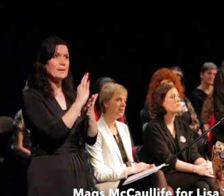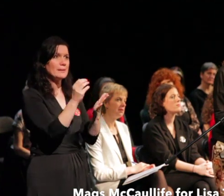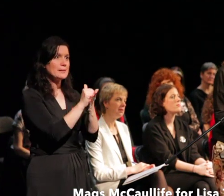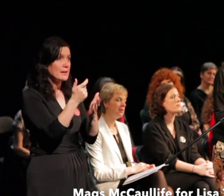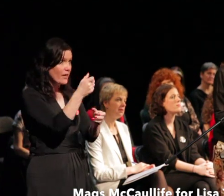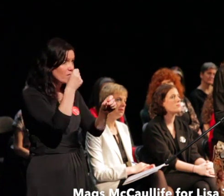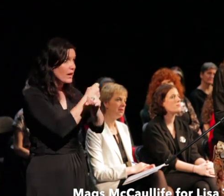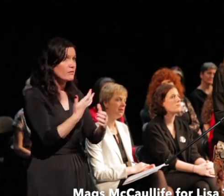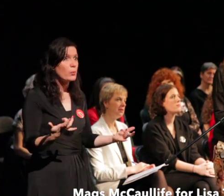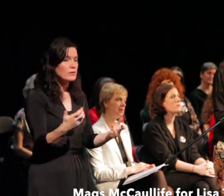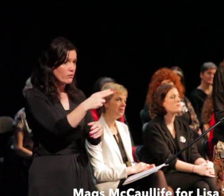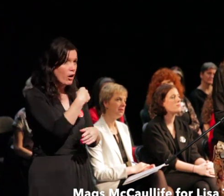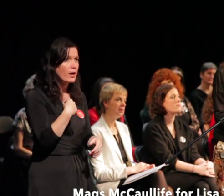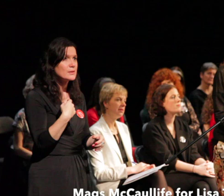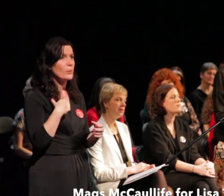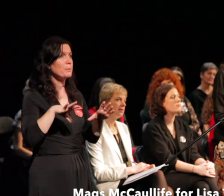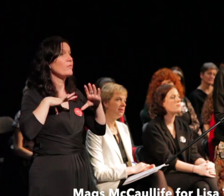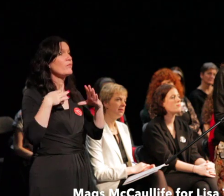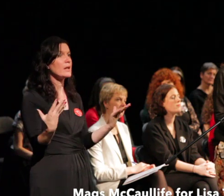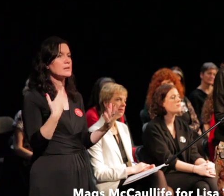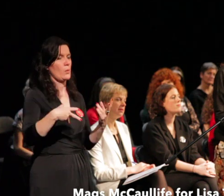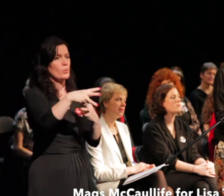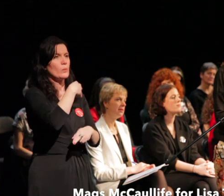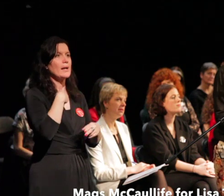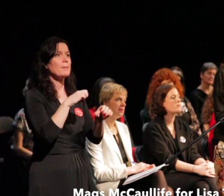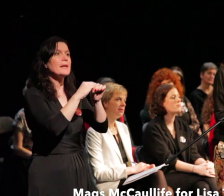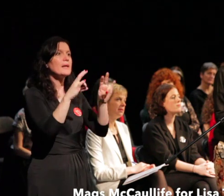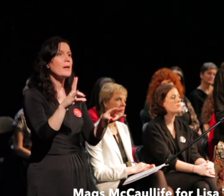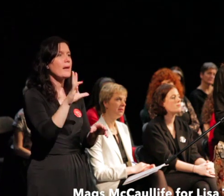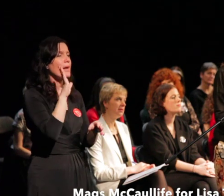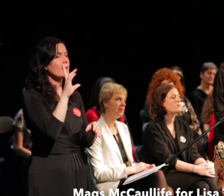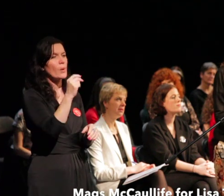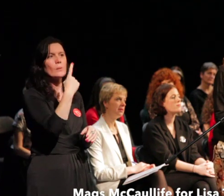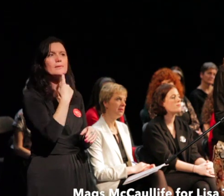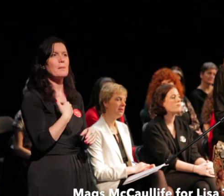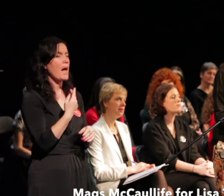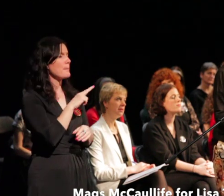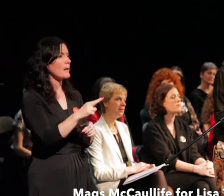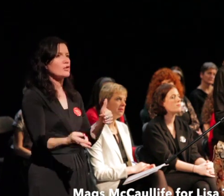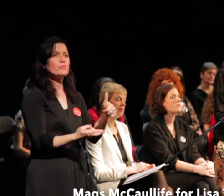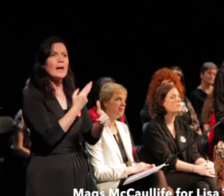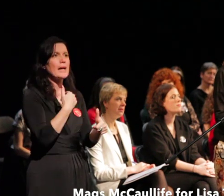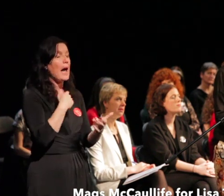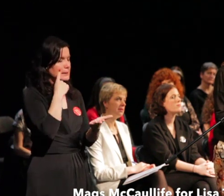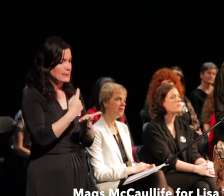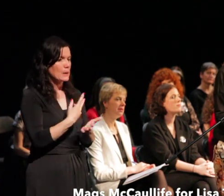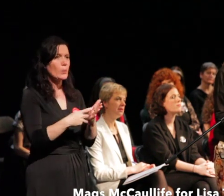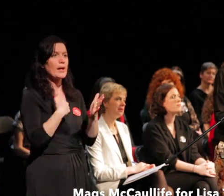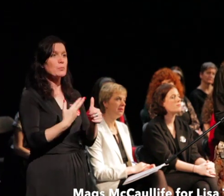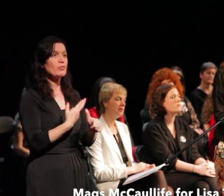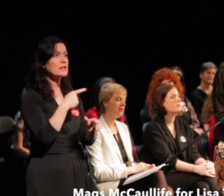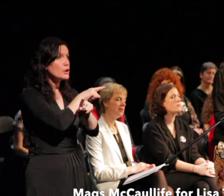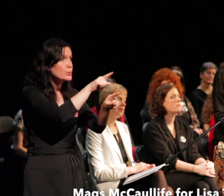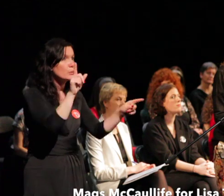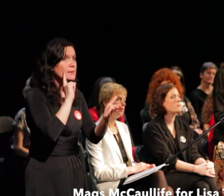for us, so that we would be free, so that we would be equal. Let no one tell me I'm not ready. I decide when I'm ready. You